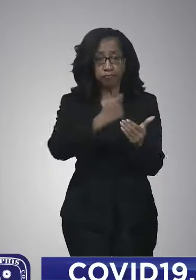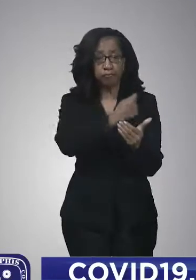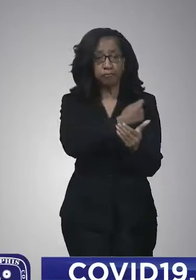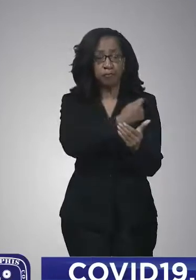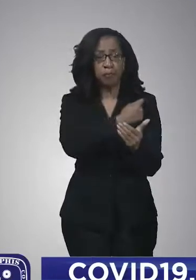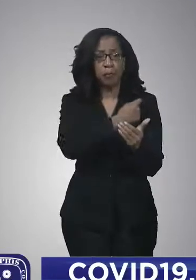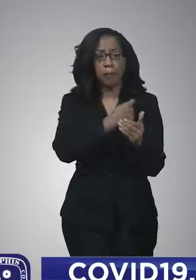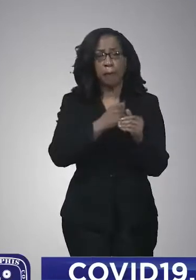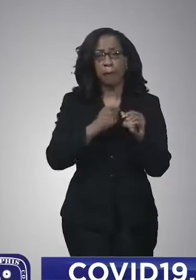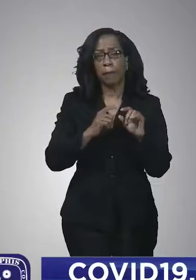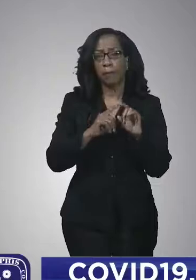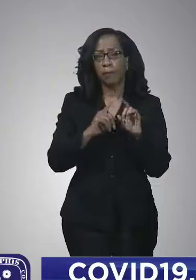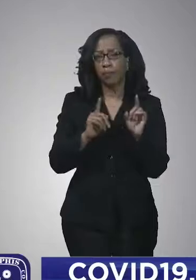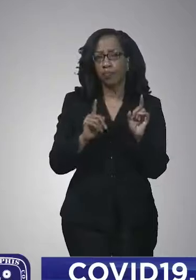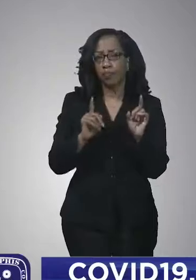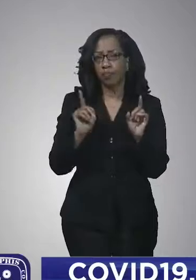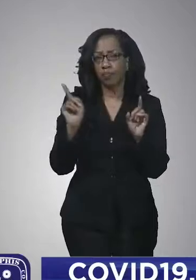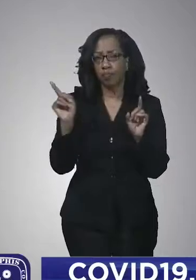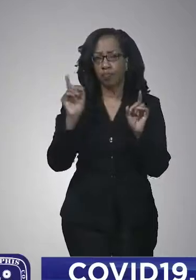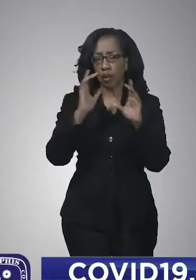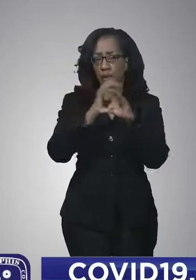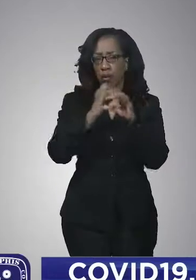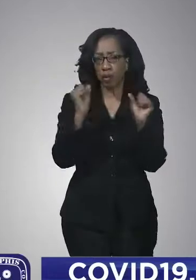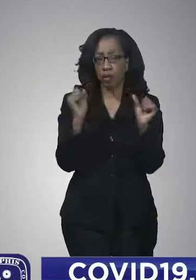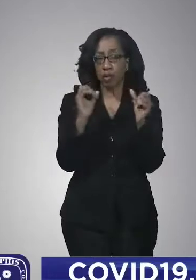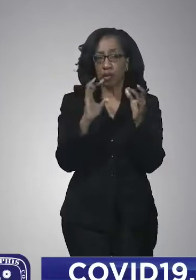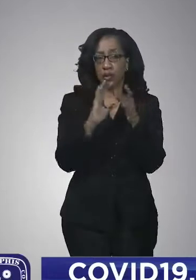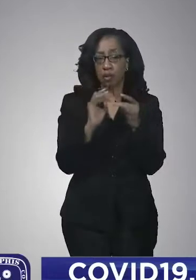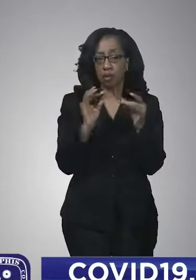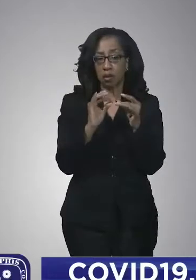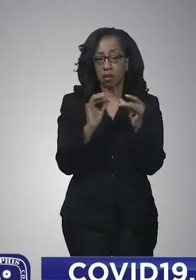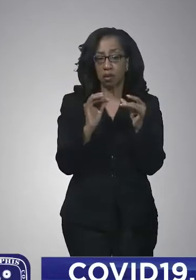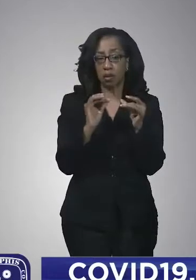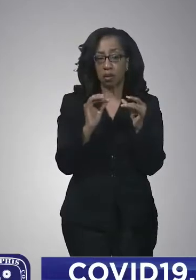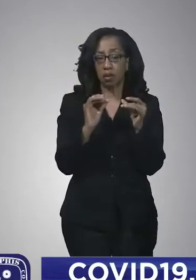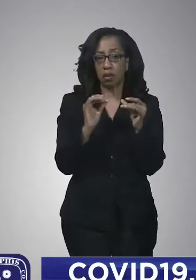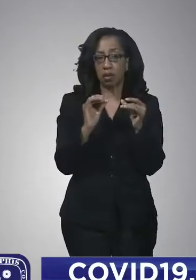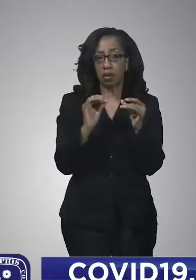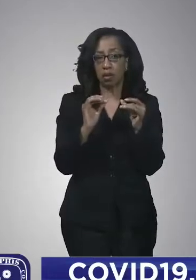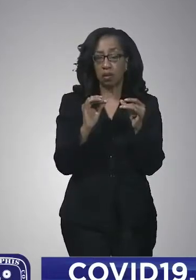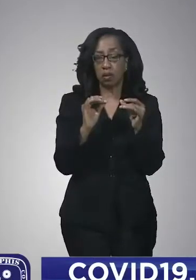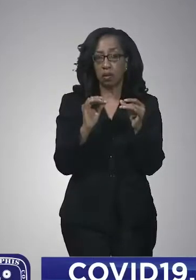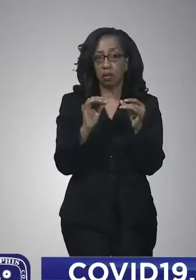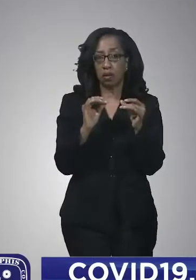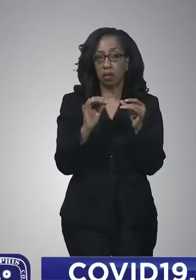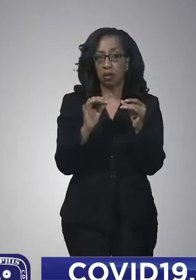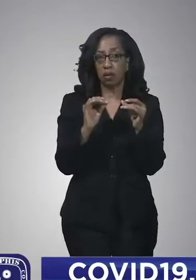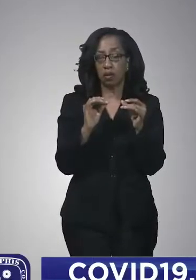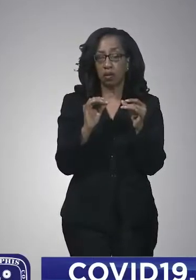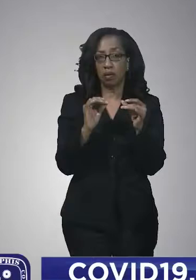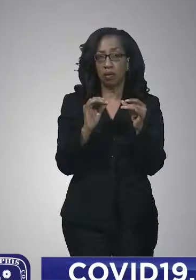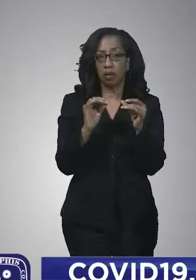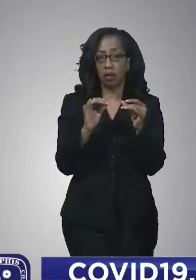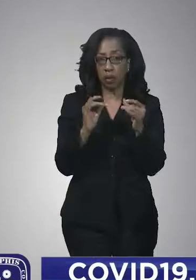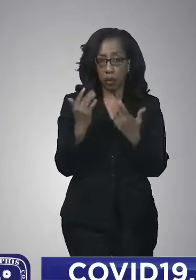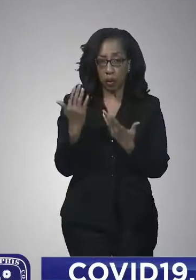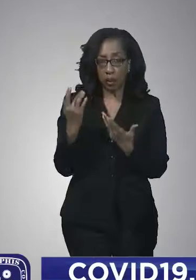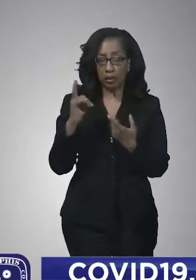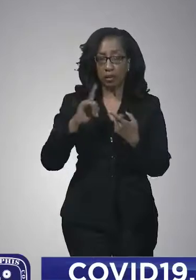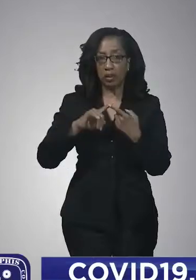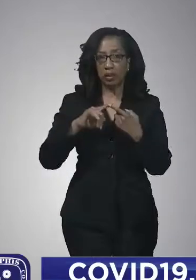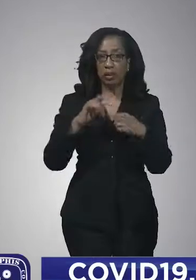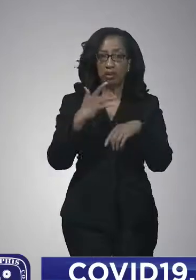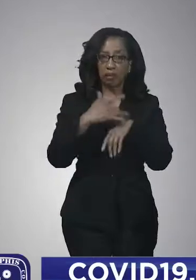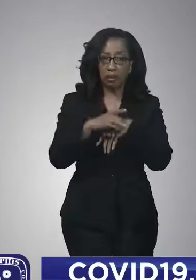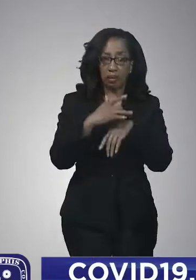points to his plan is, that these things be available and administered in